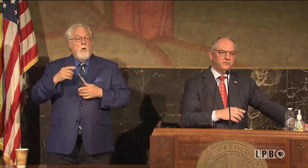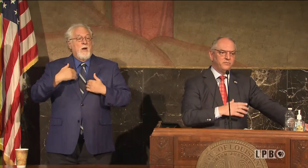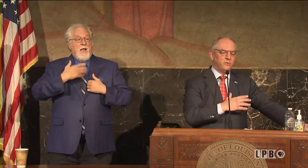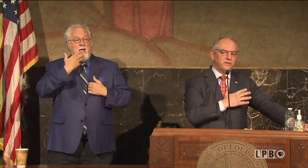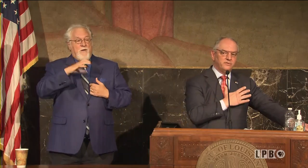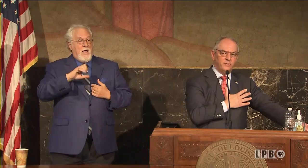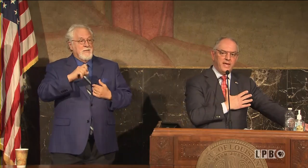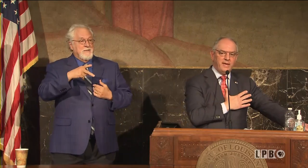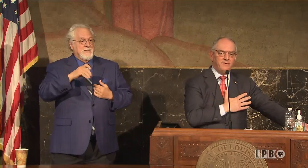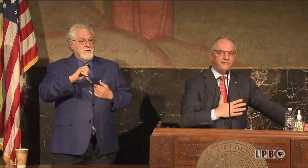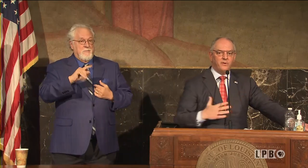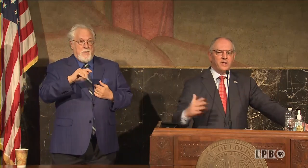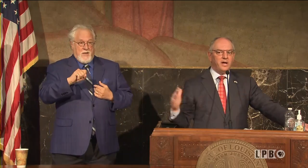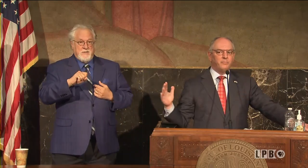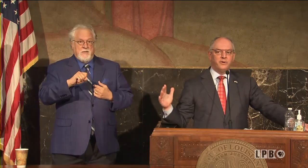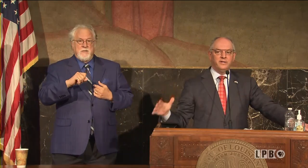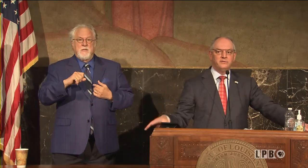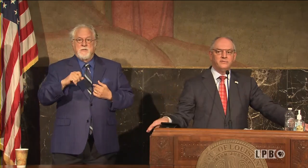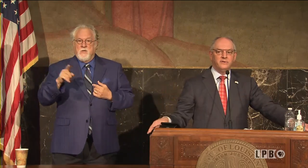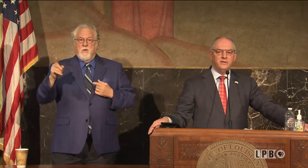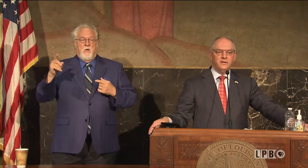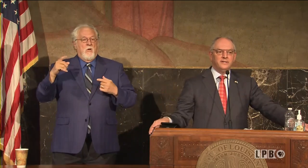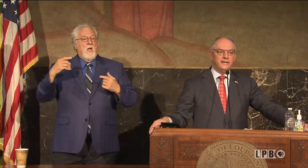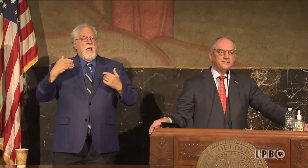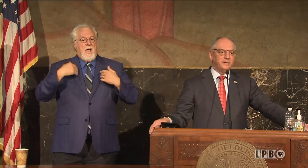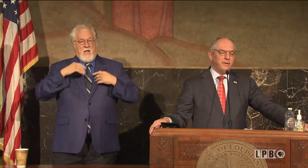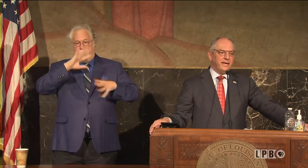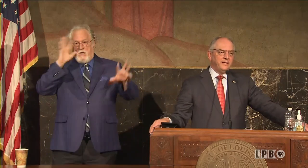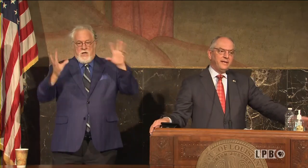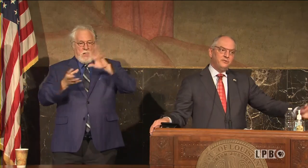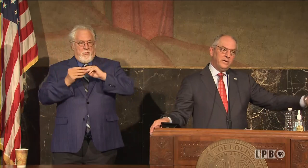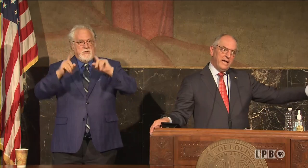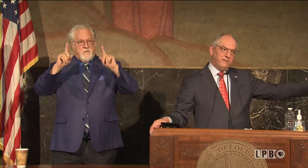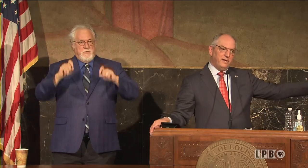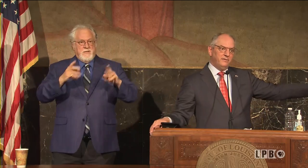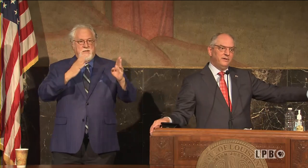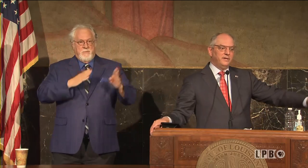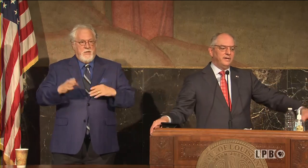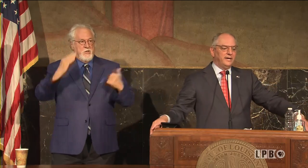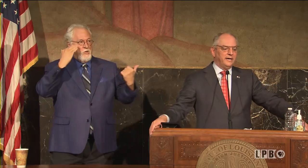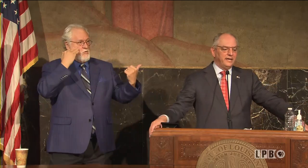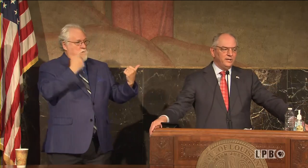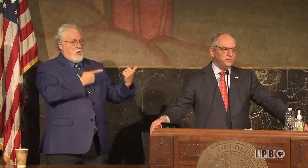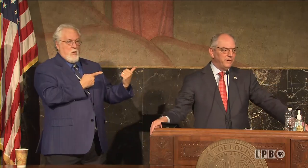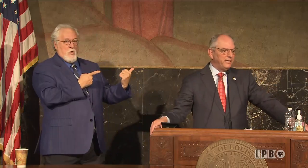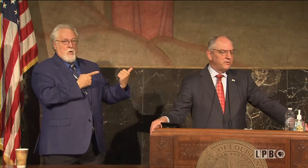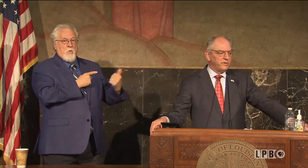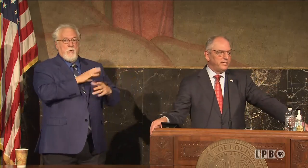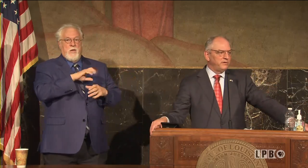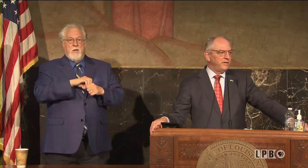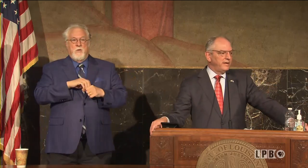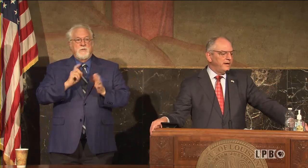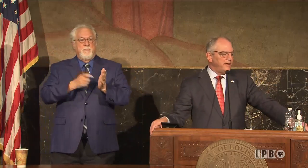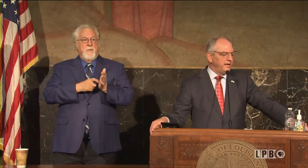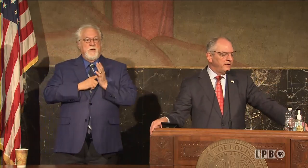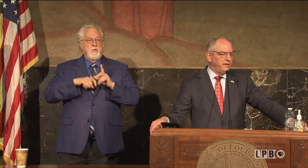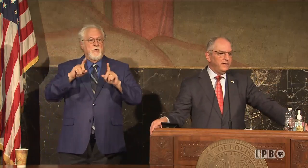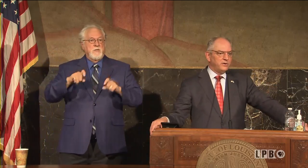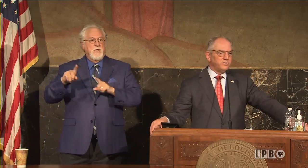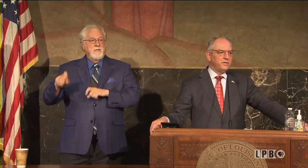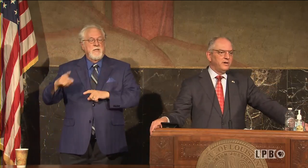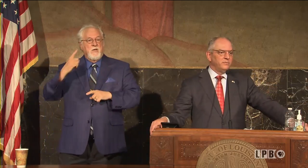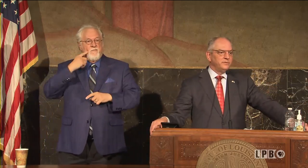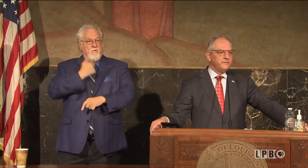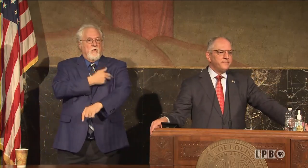hotspots and so forth. And so they have a very comprehensive testing plan that, as you now know, includes mandatory testing